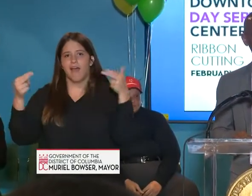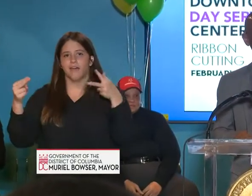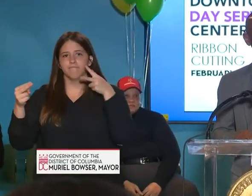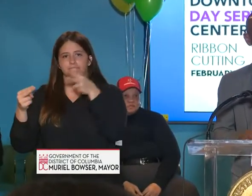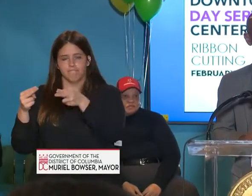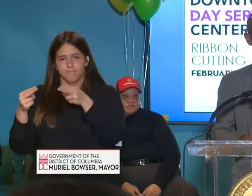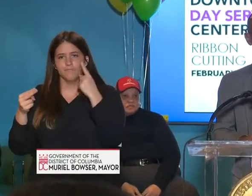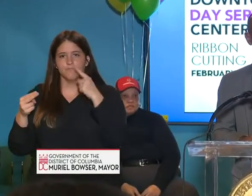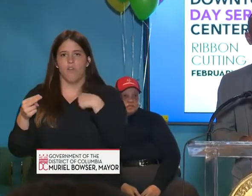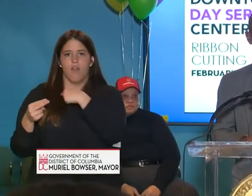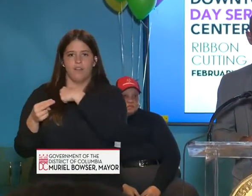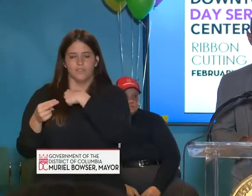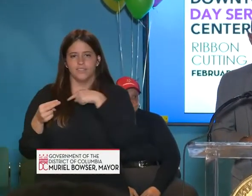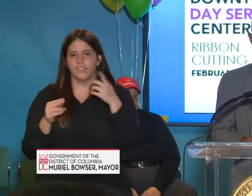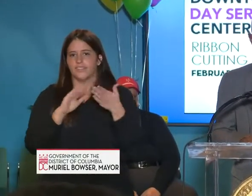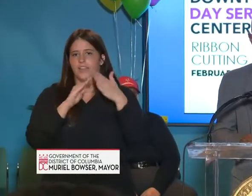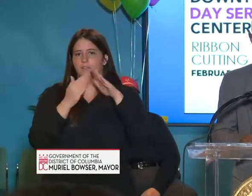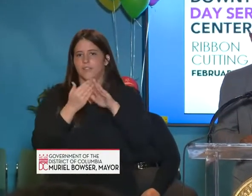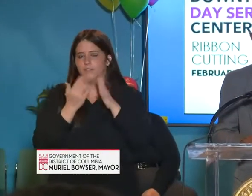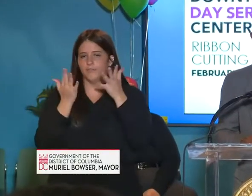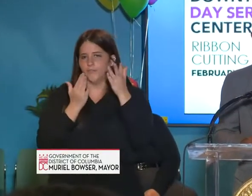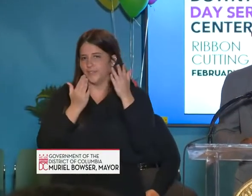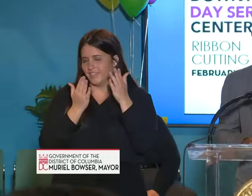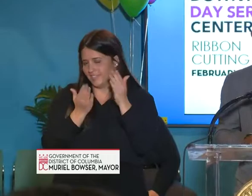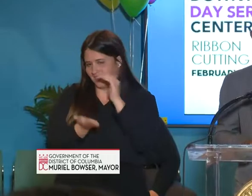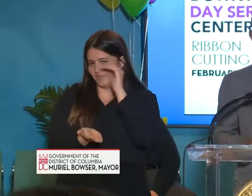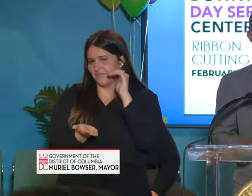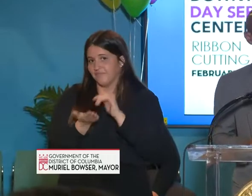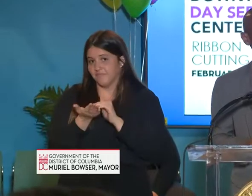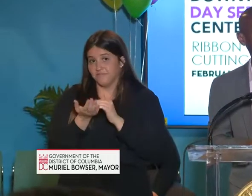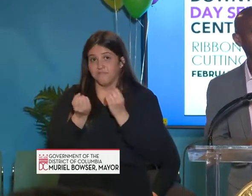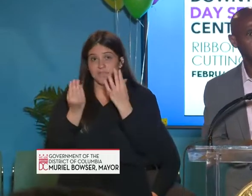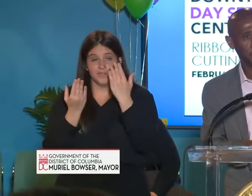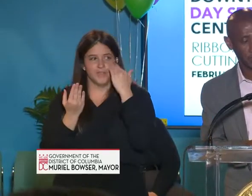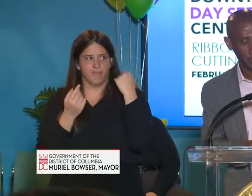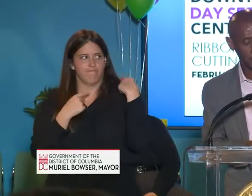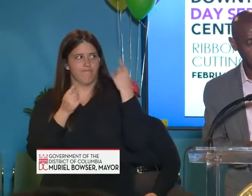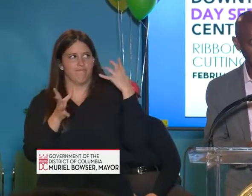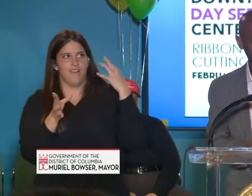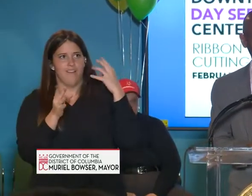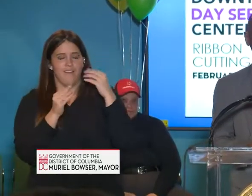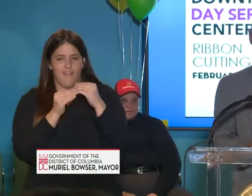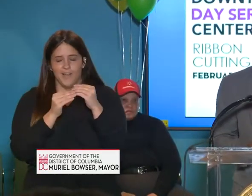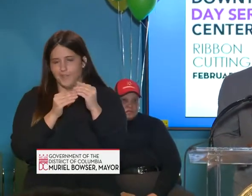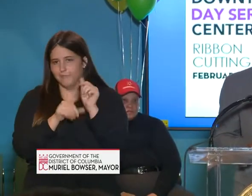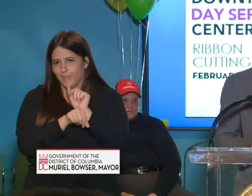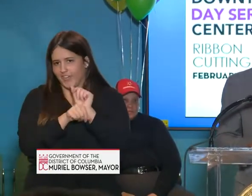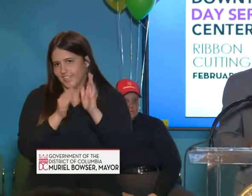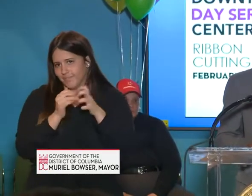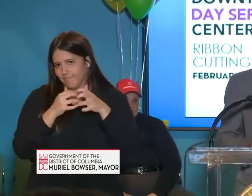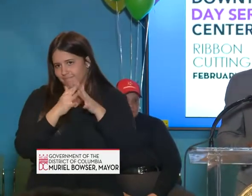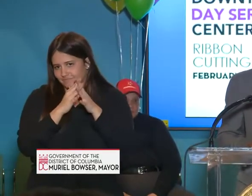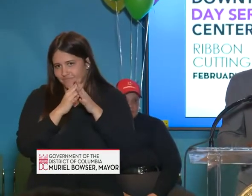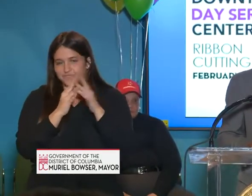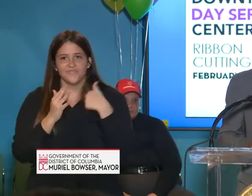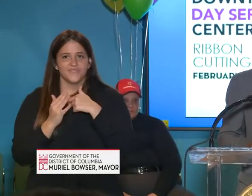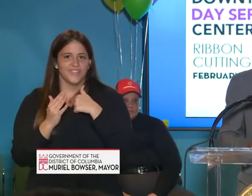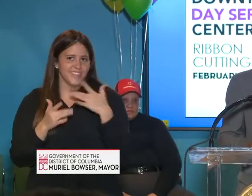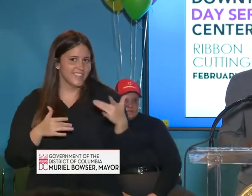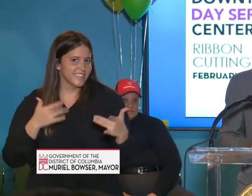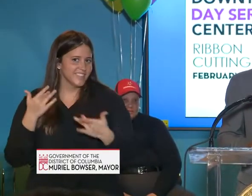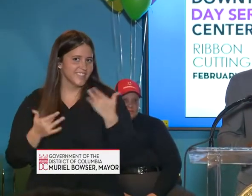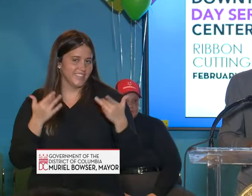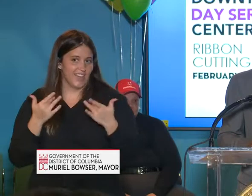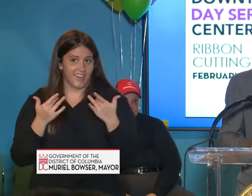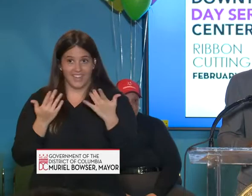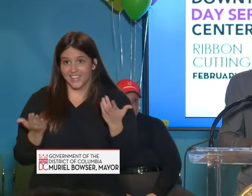for this Downtown Services Center. As many of you know, this has been in the making for a very long time, and we're all excited